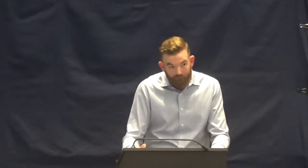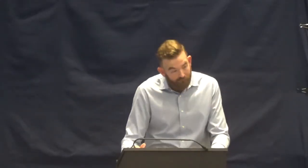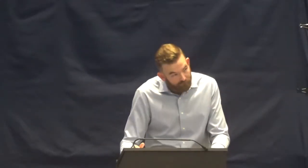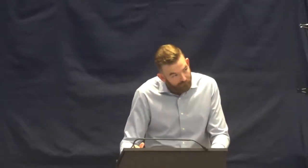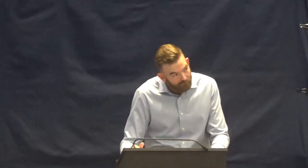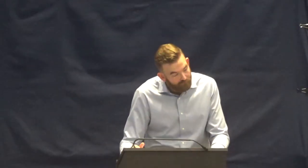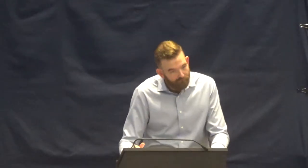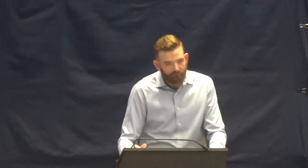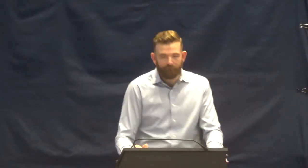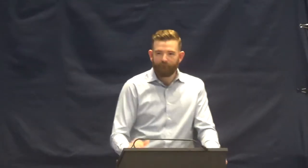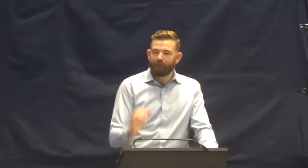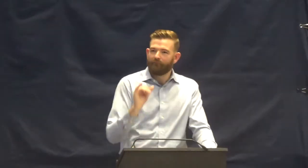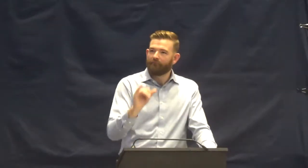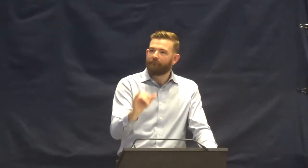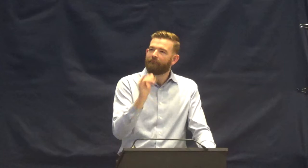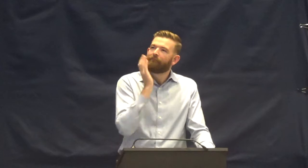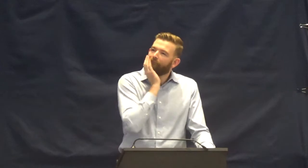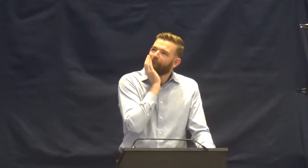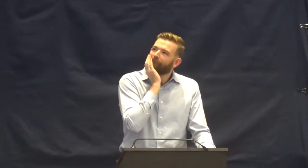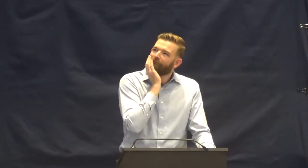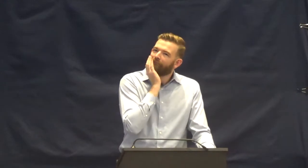well, yes, sign languages.